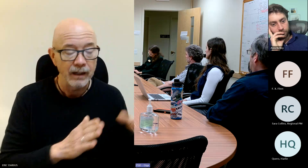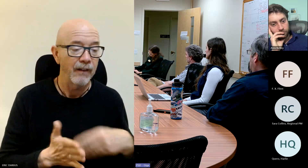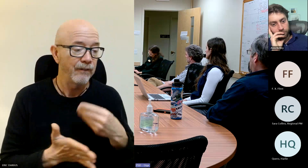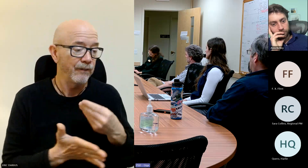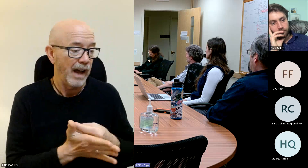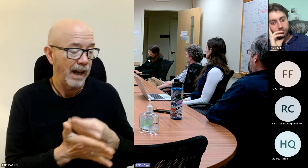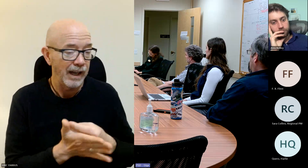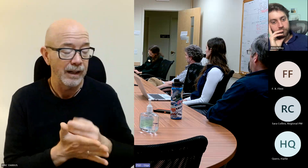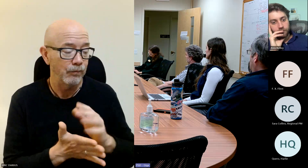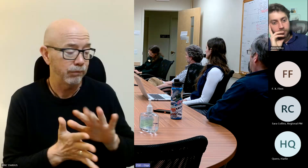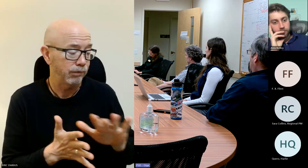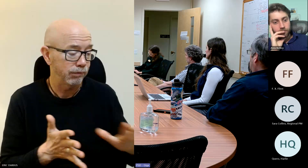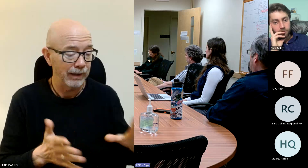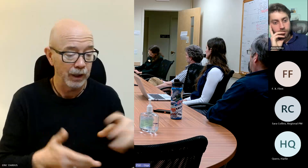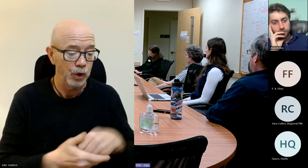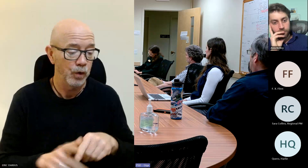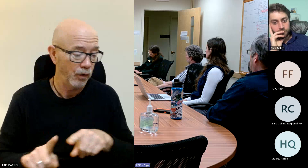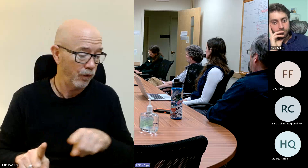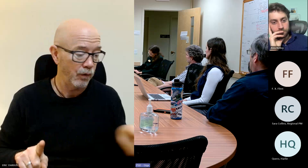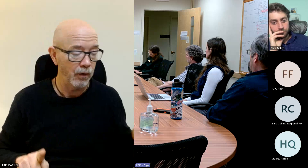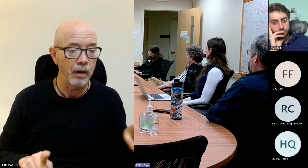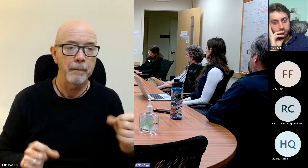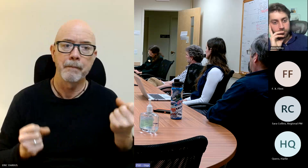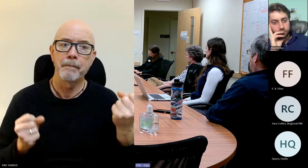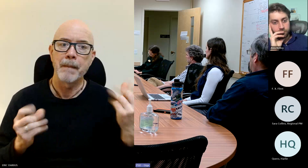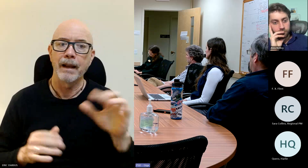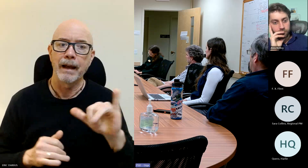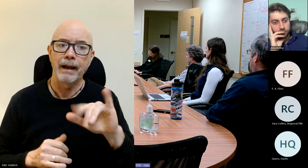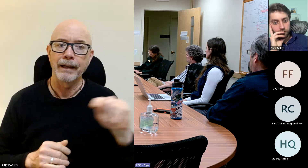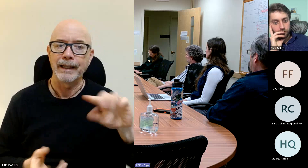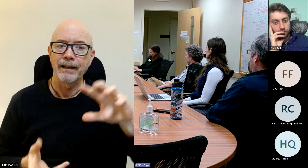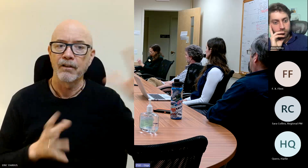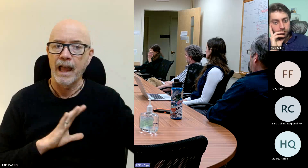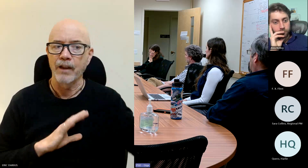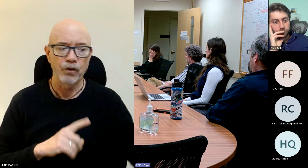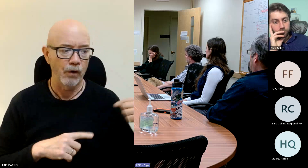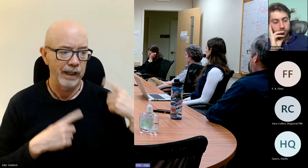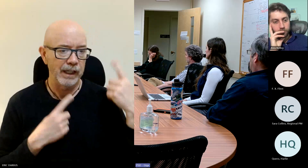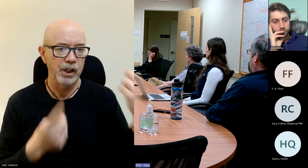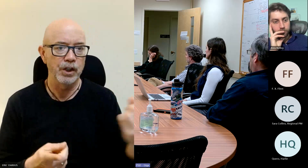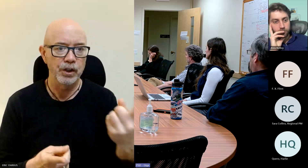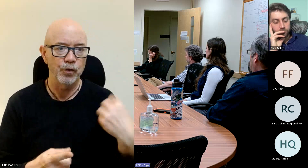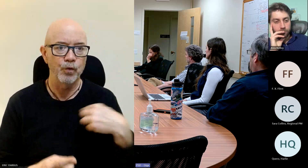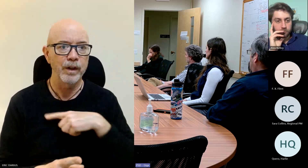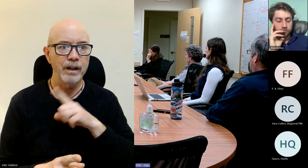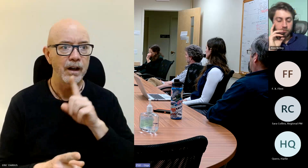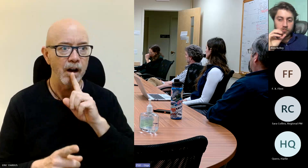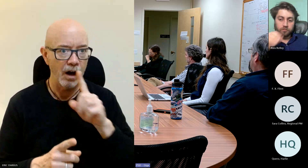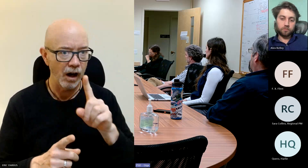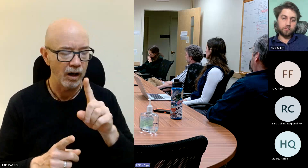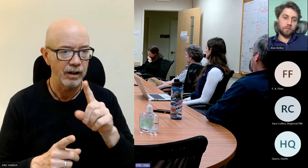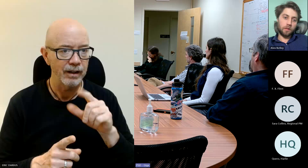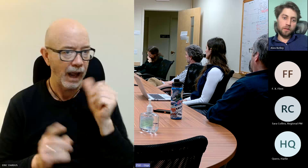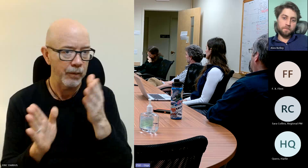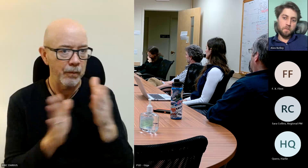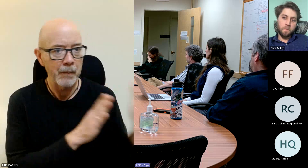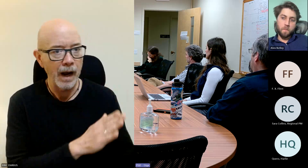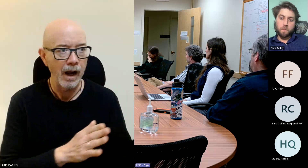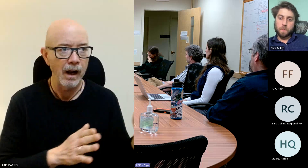disasters over the years, and I think we're headed for one again with our broadband investments. But my point is